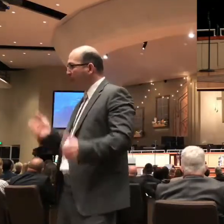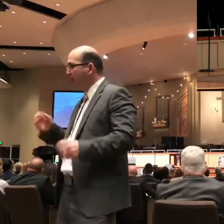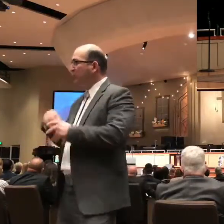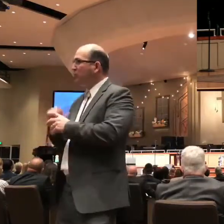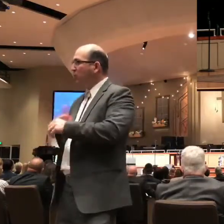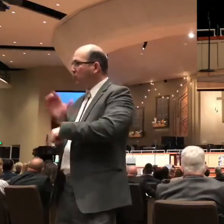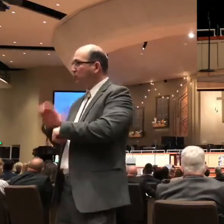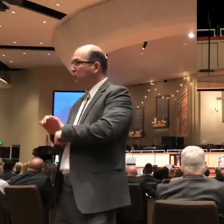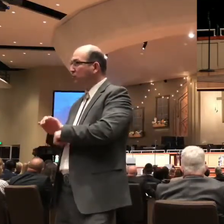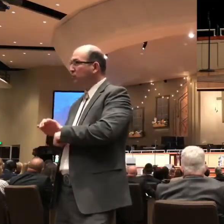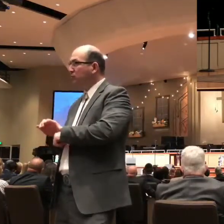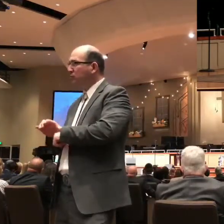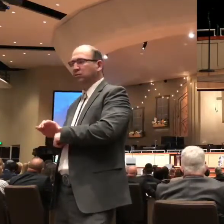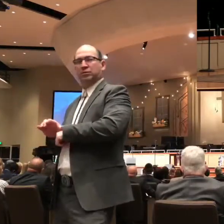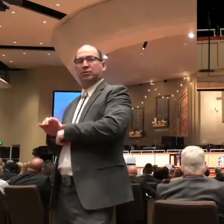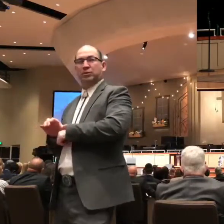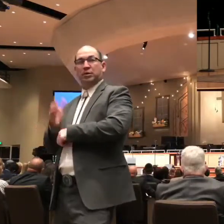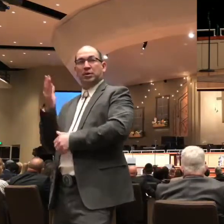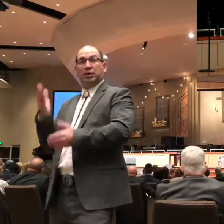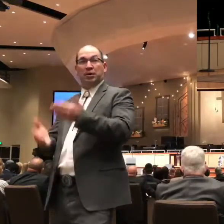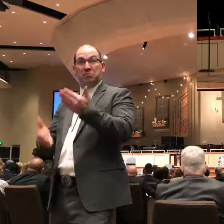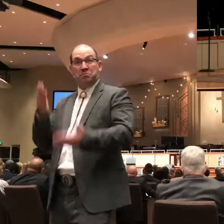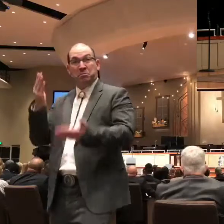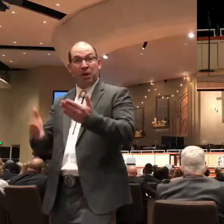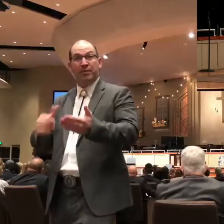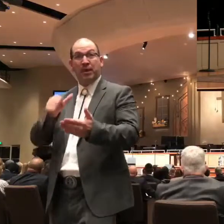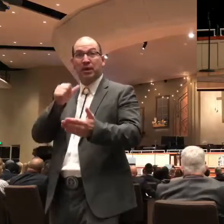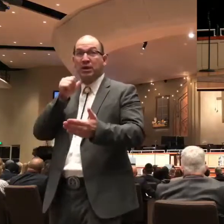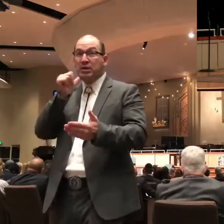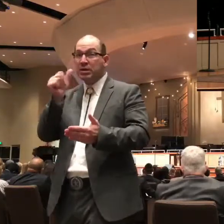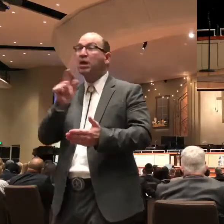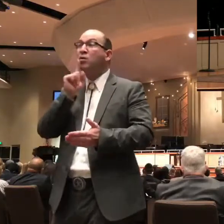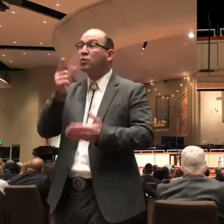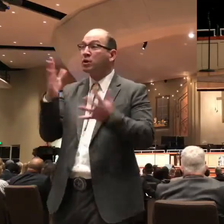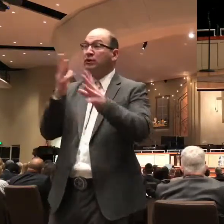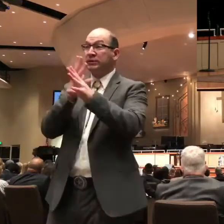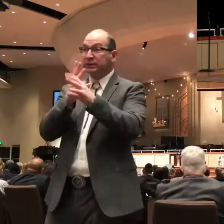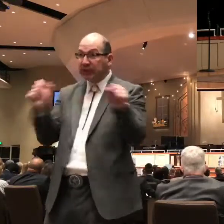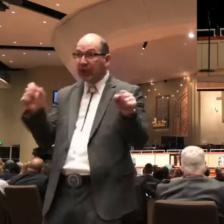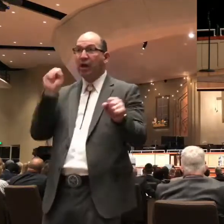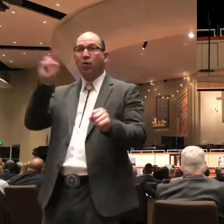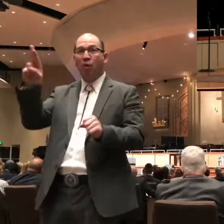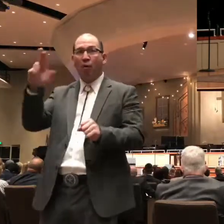were never saved or they never were rooted and grounded in Jesus Christ.